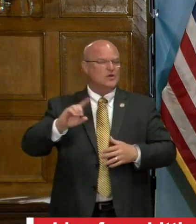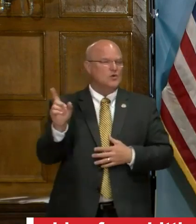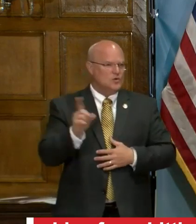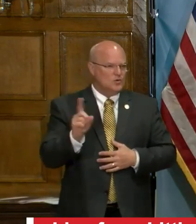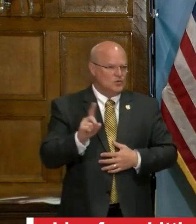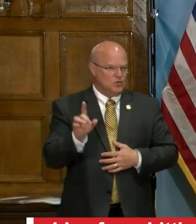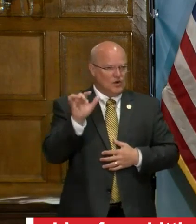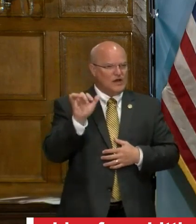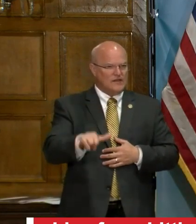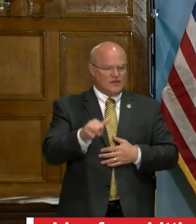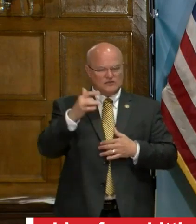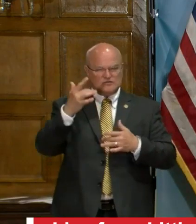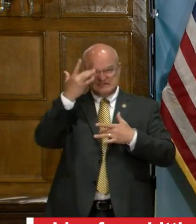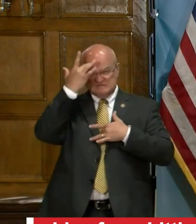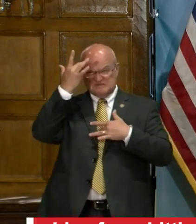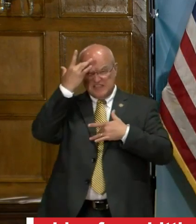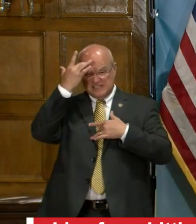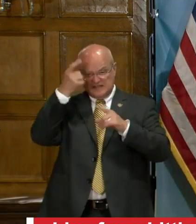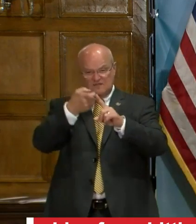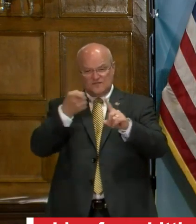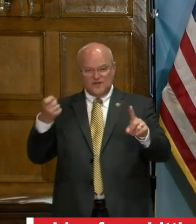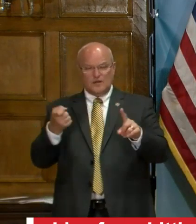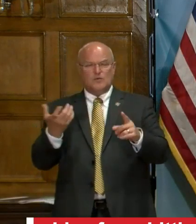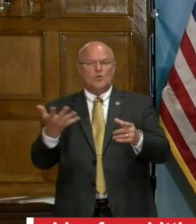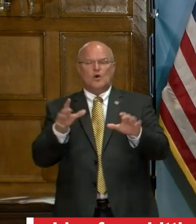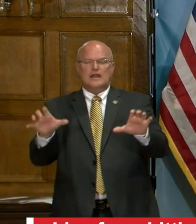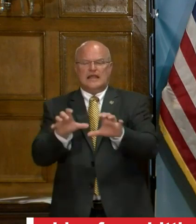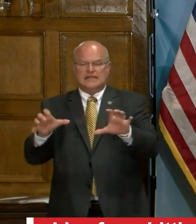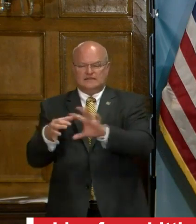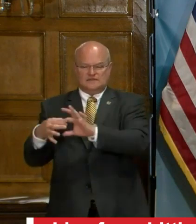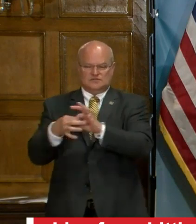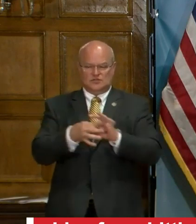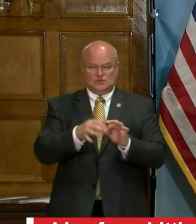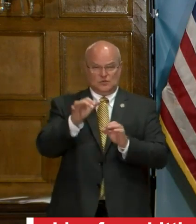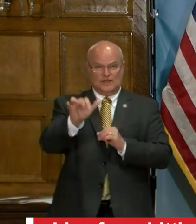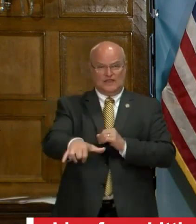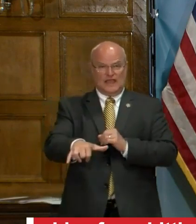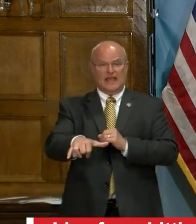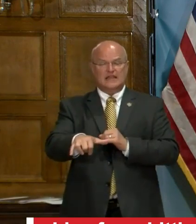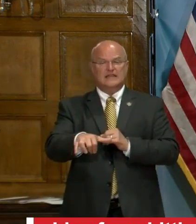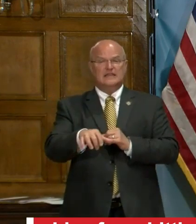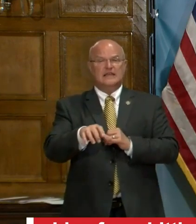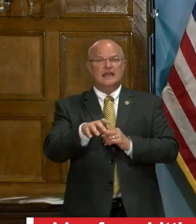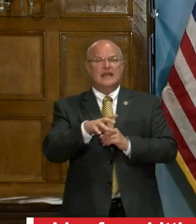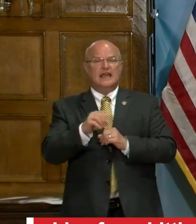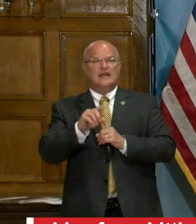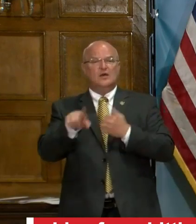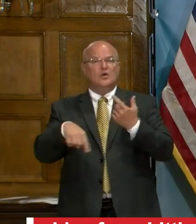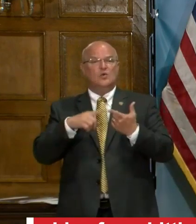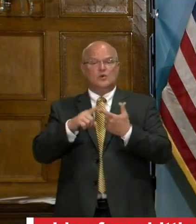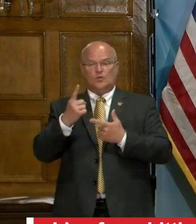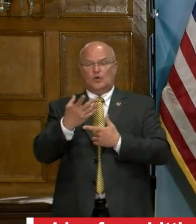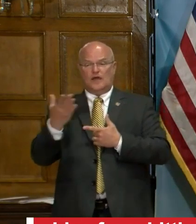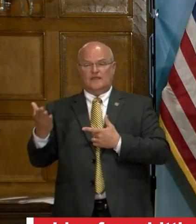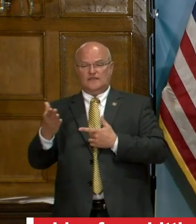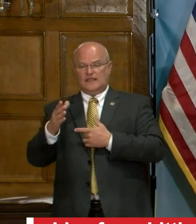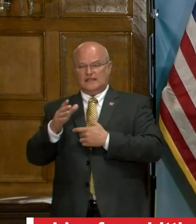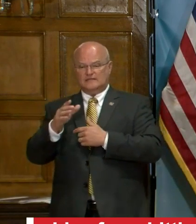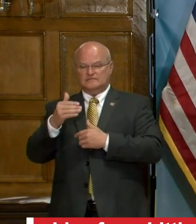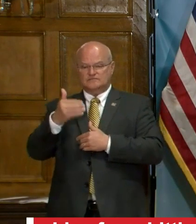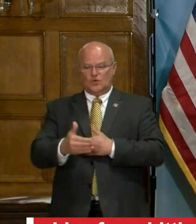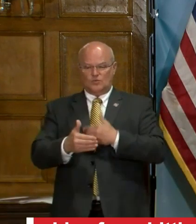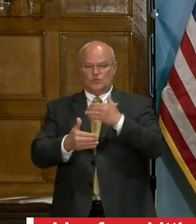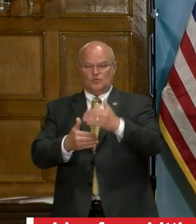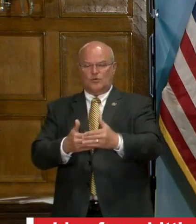where those infections are coming from, what activities are associated with those. When one thing follows